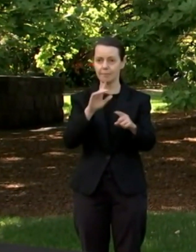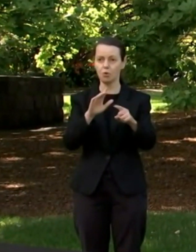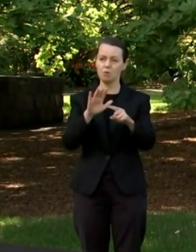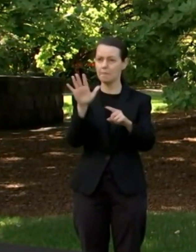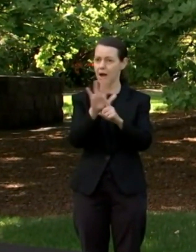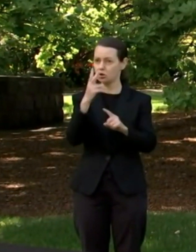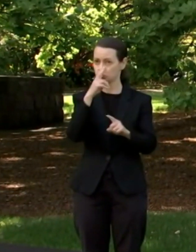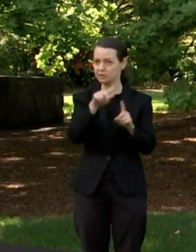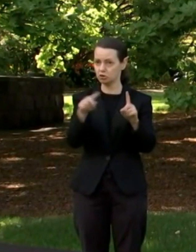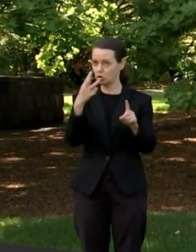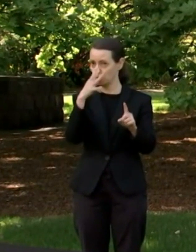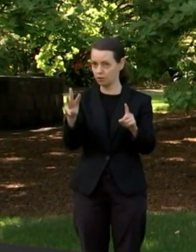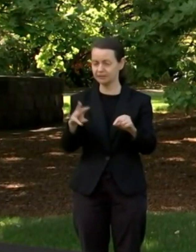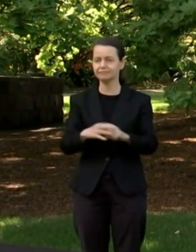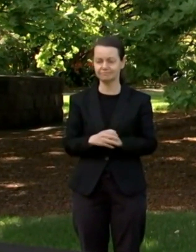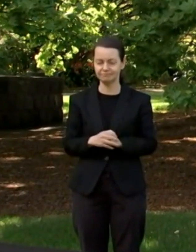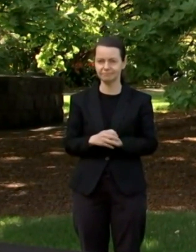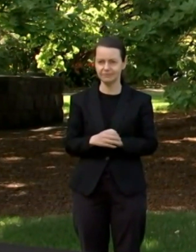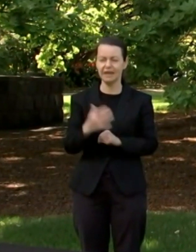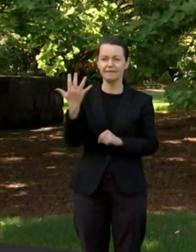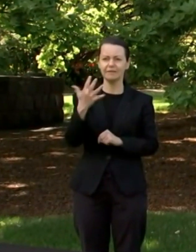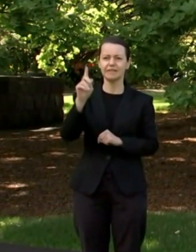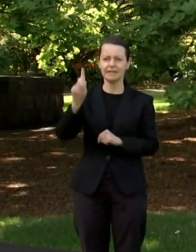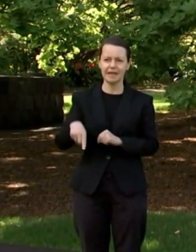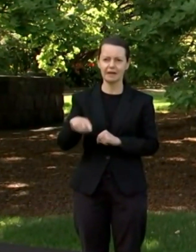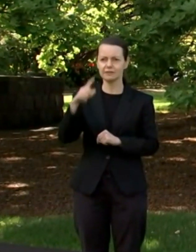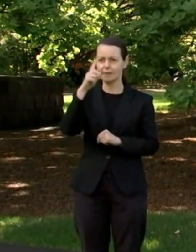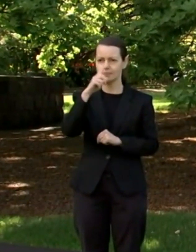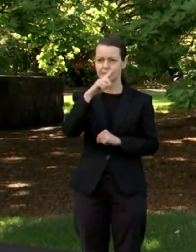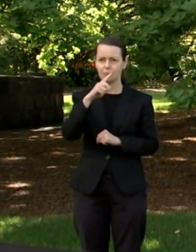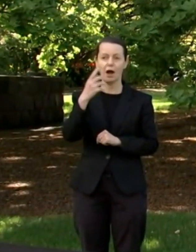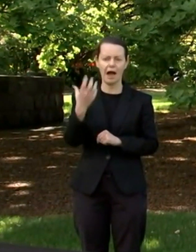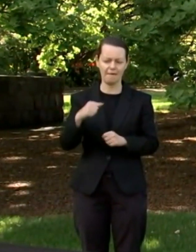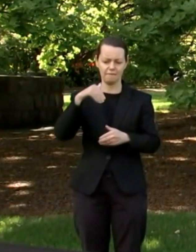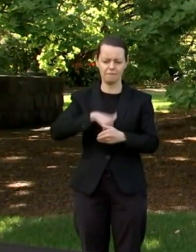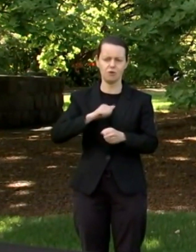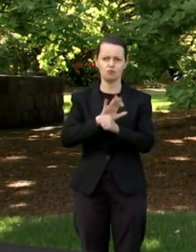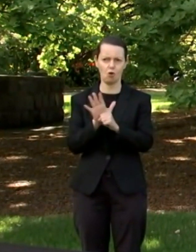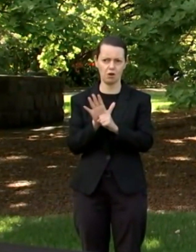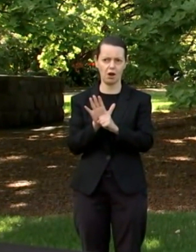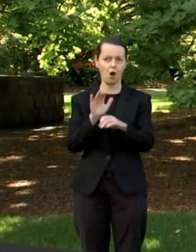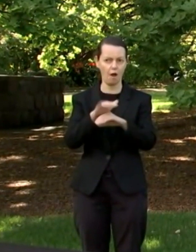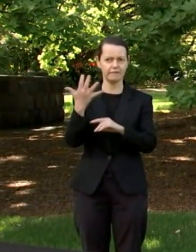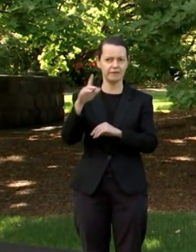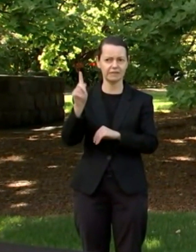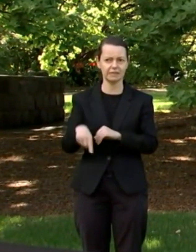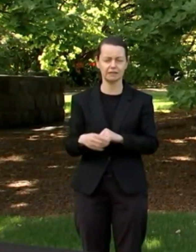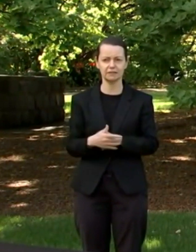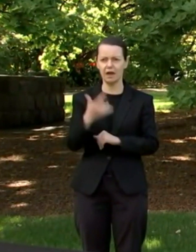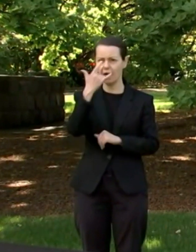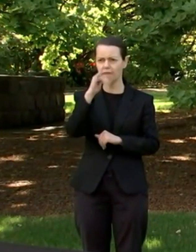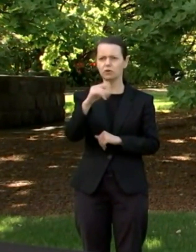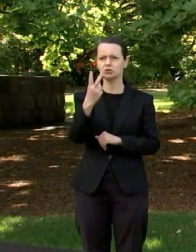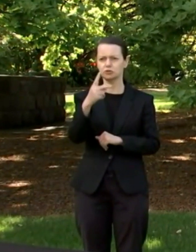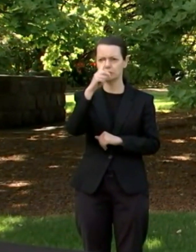20s. We currently have 15,074 active cases. Sadly, 2 people lost their lives